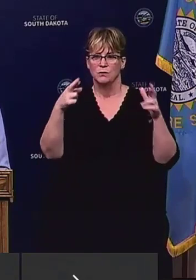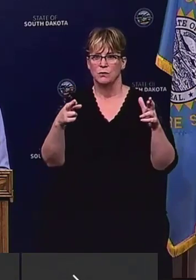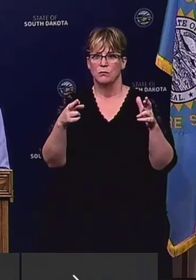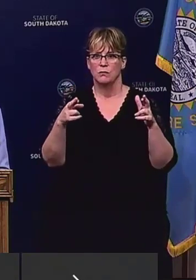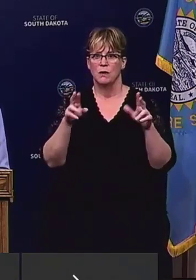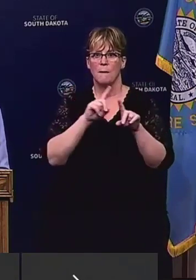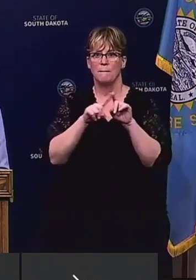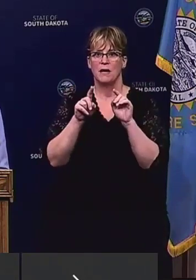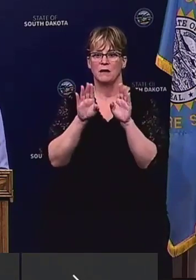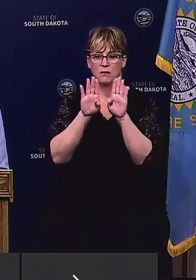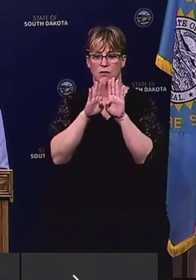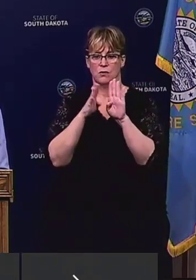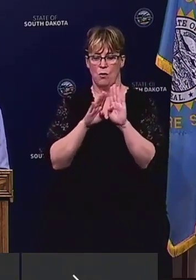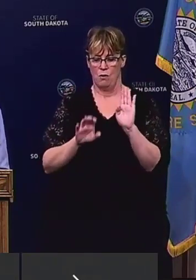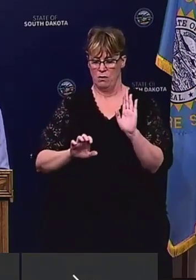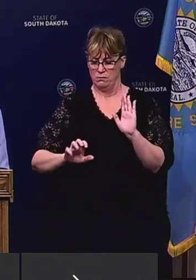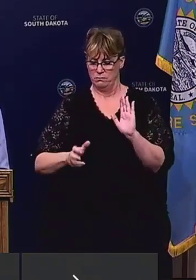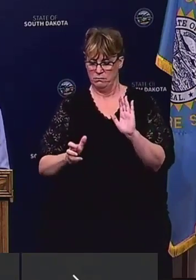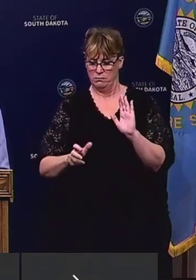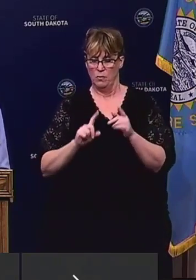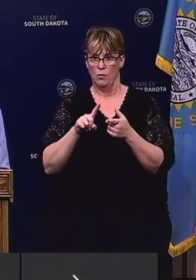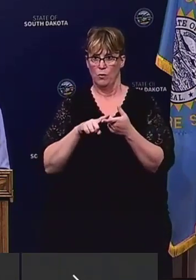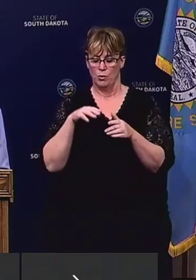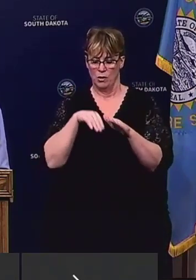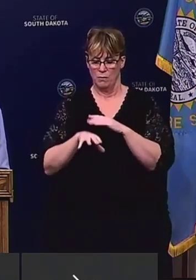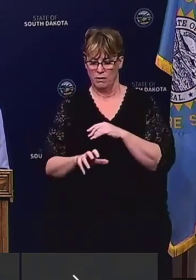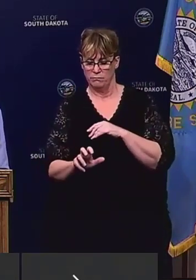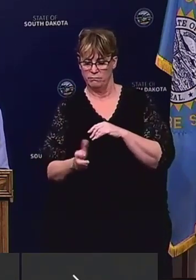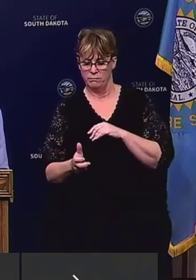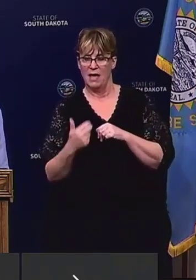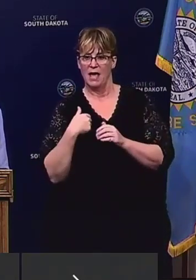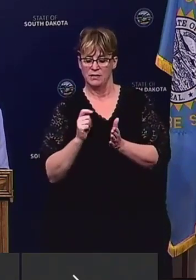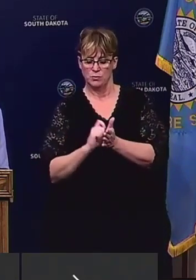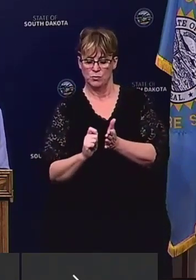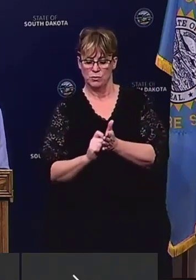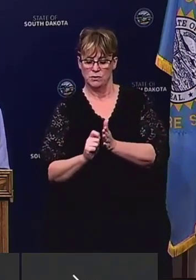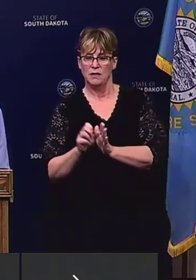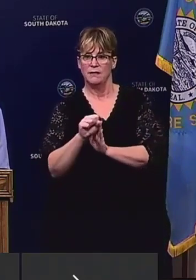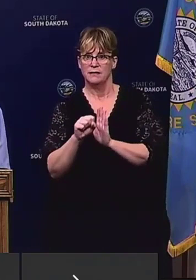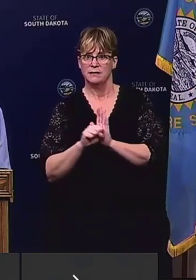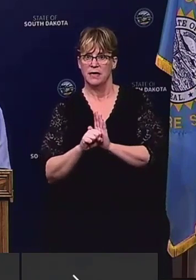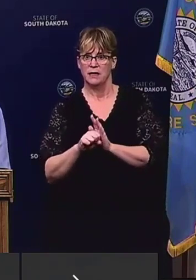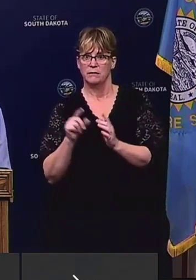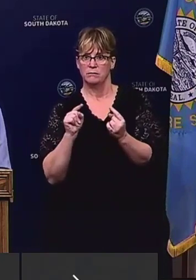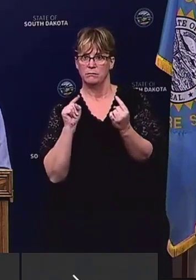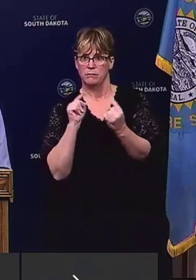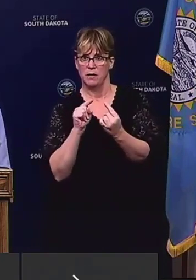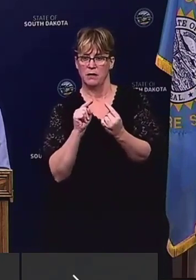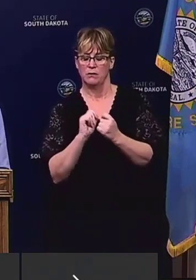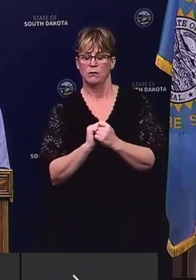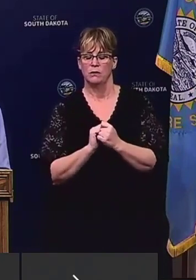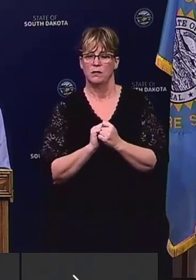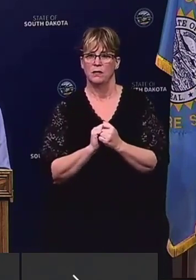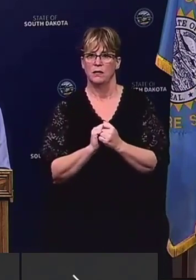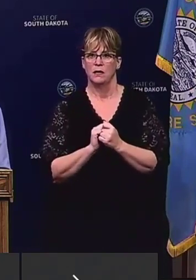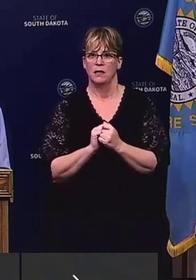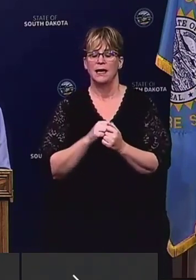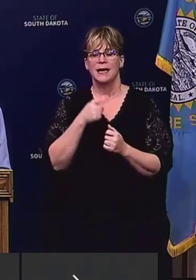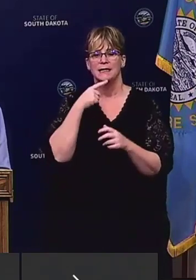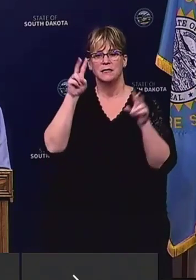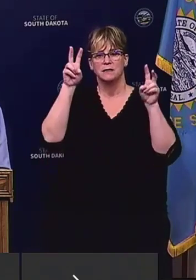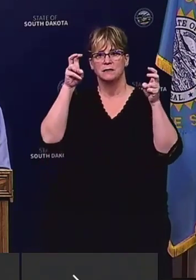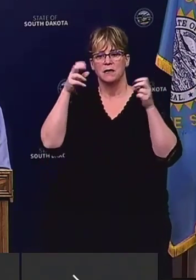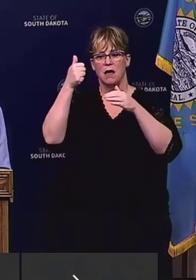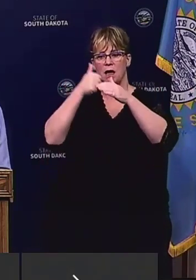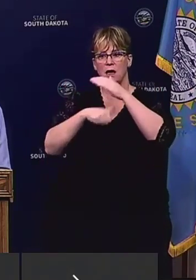but the door handle when you open this room has written on it our state motto. Our state motto is, "Under